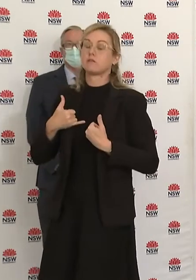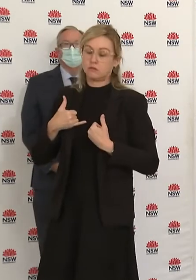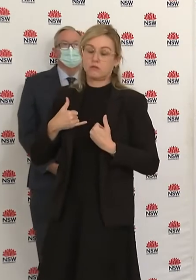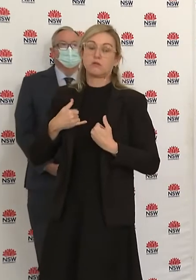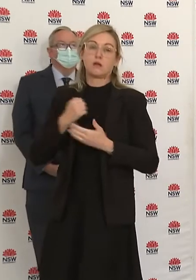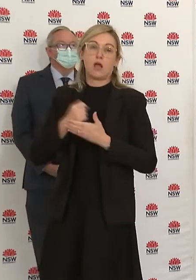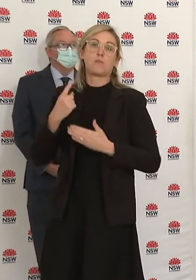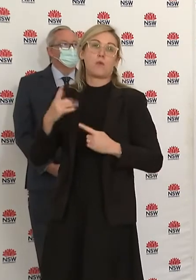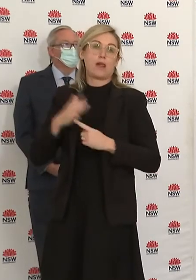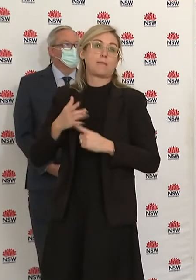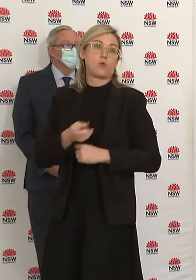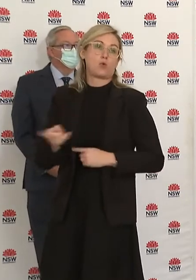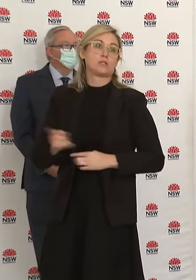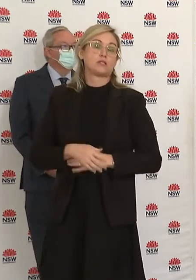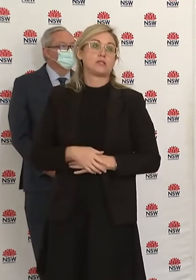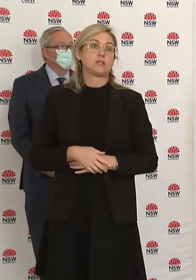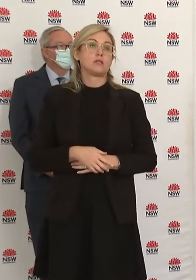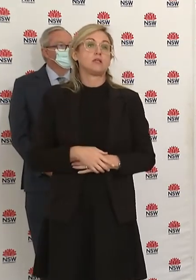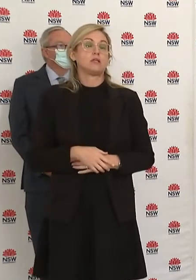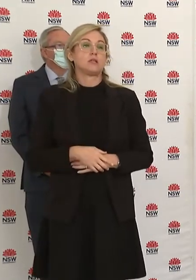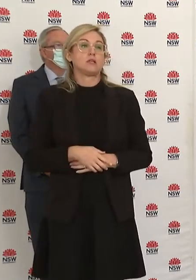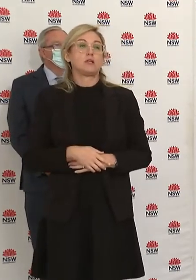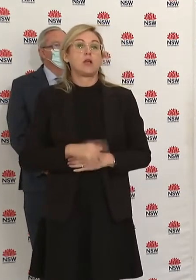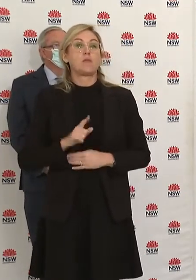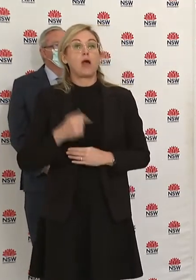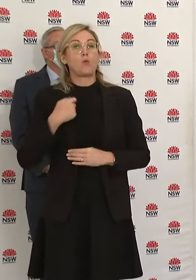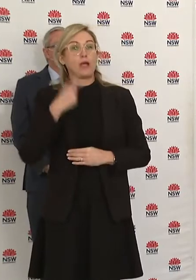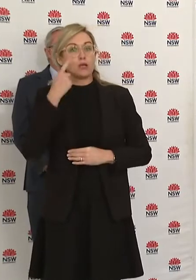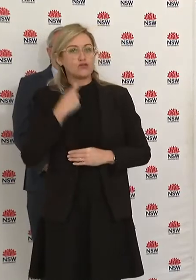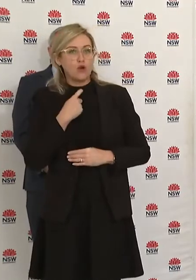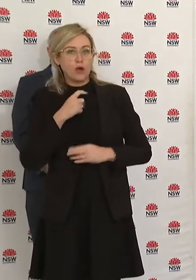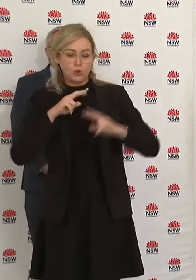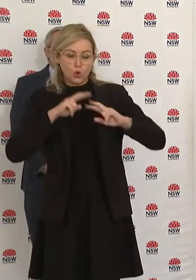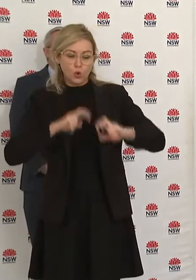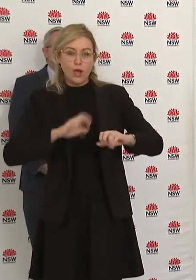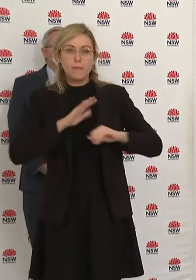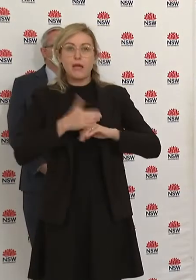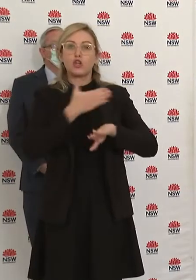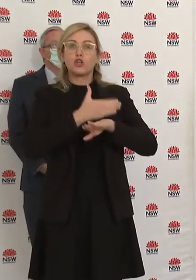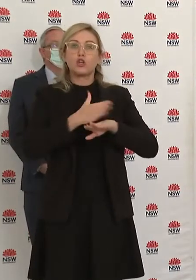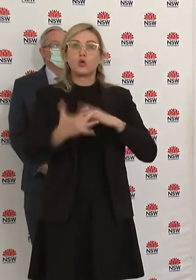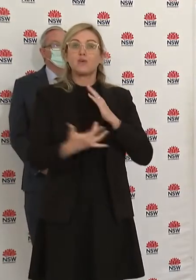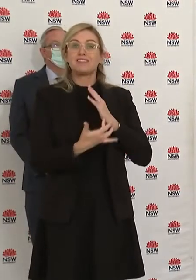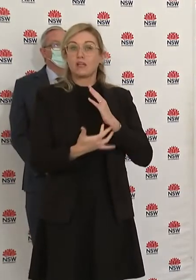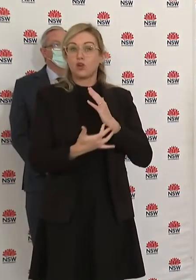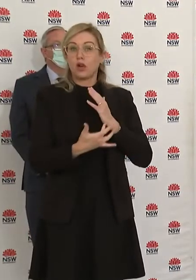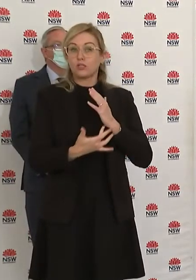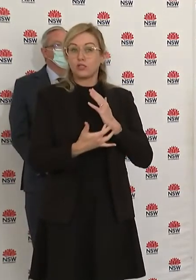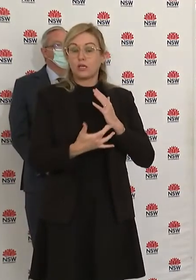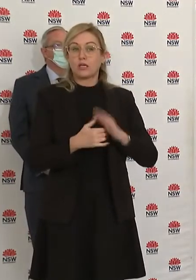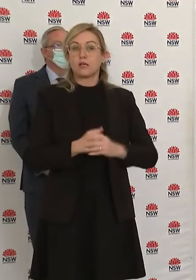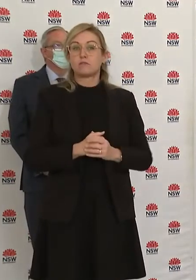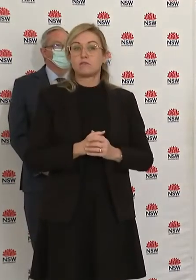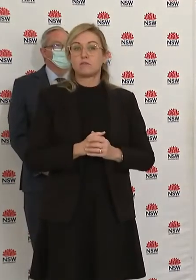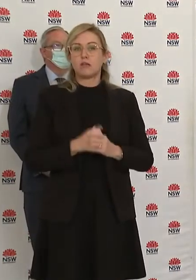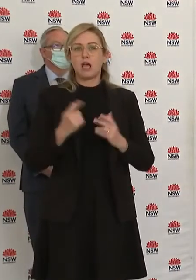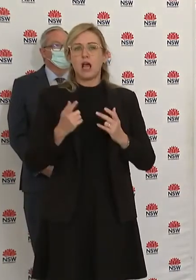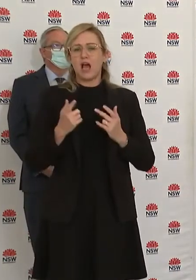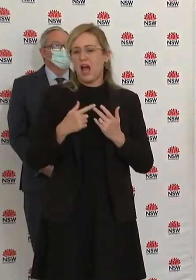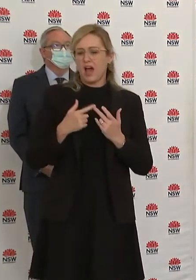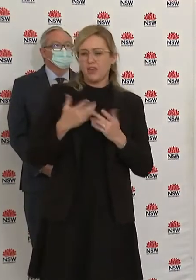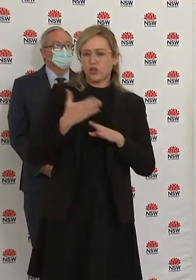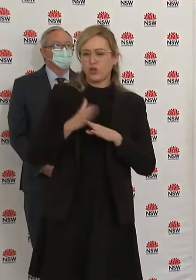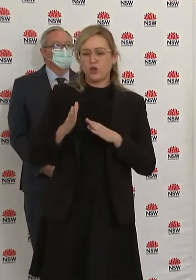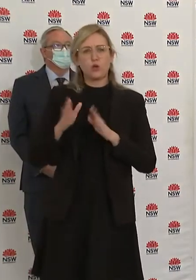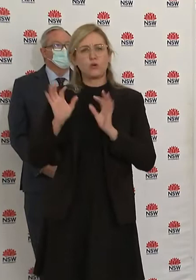on access to new technologies, like the role that industry can adopt in terms of point of care tests, and we know that some of the point of